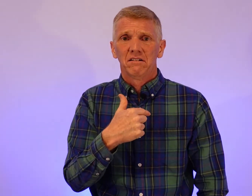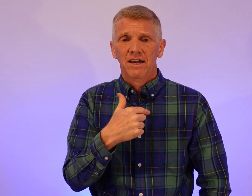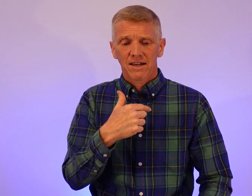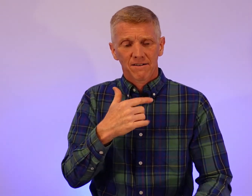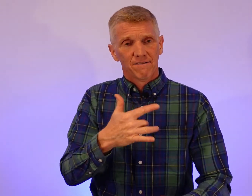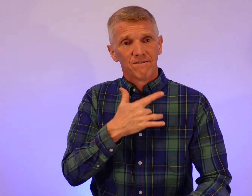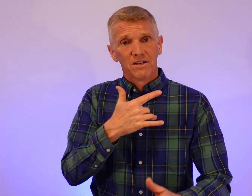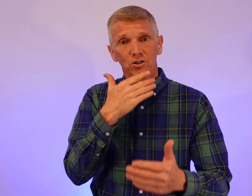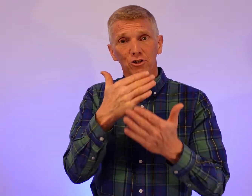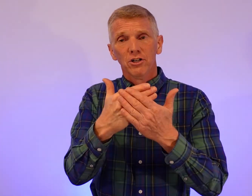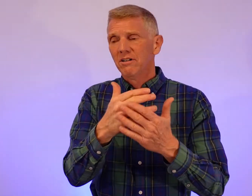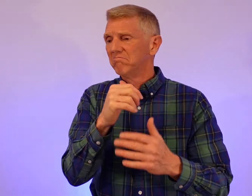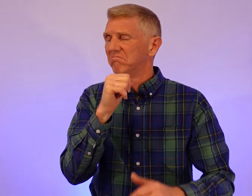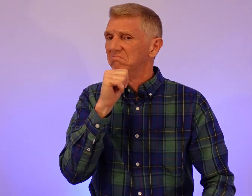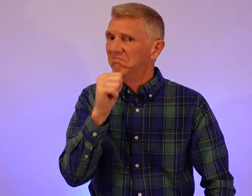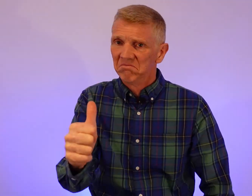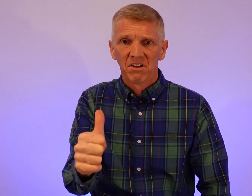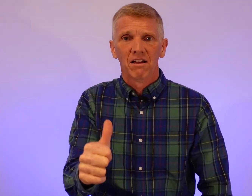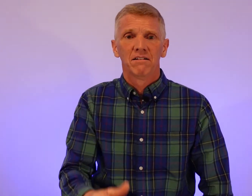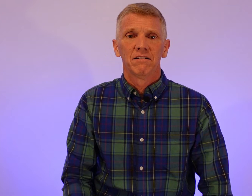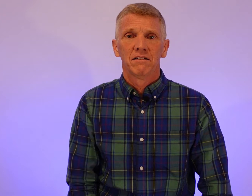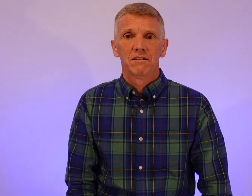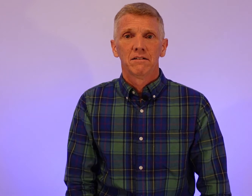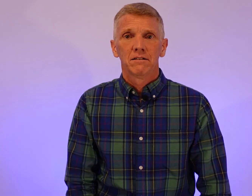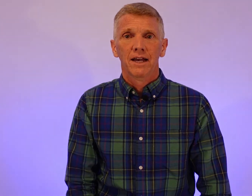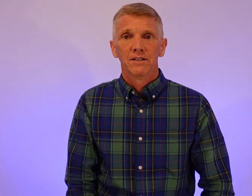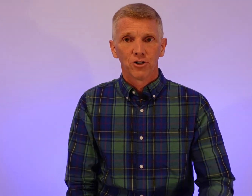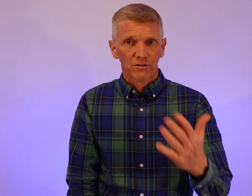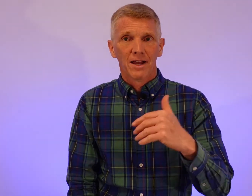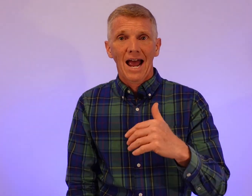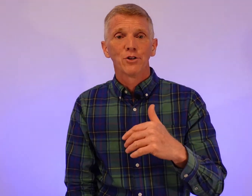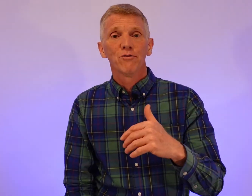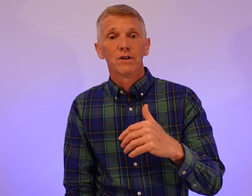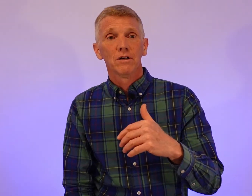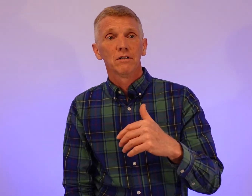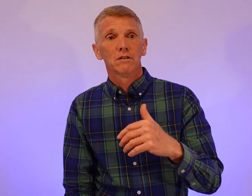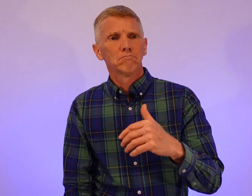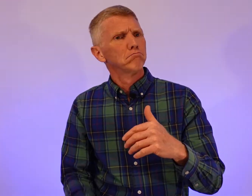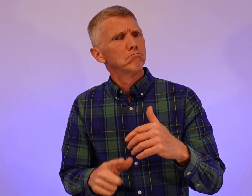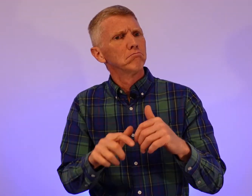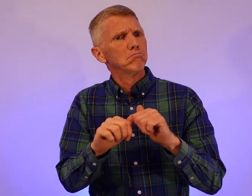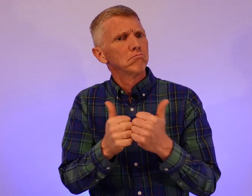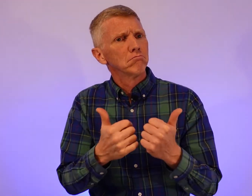Okay, feel good. Okay, start. How do you feel?